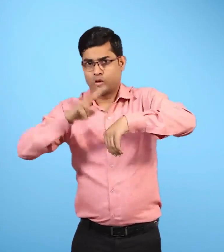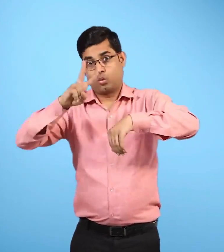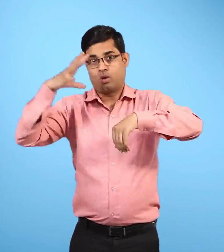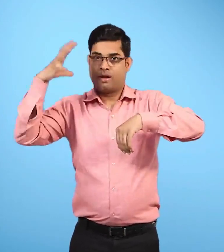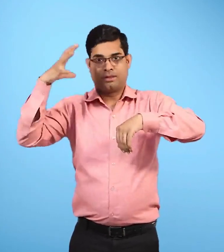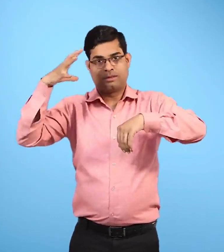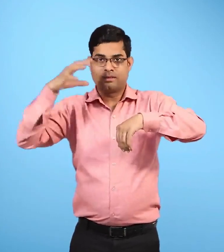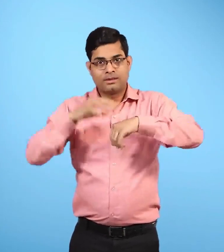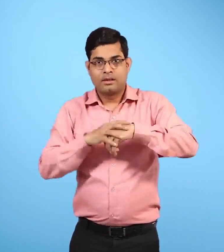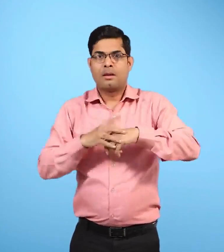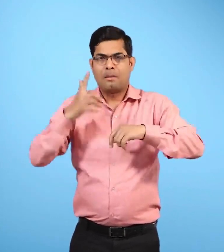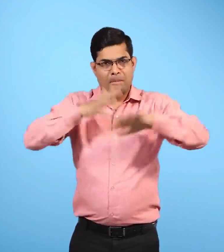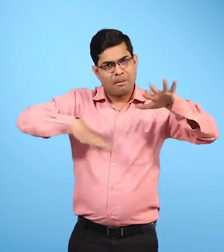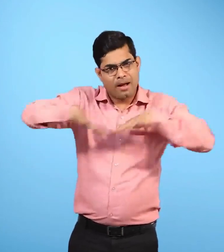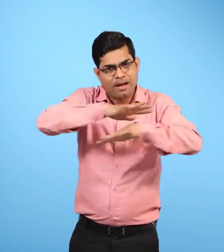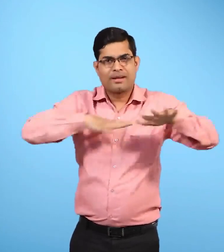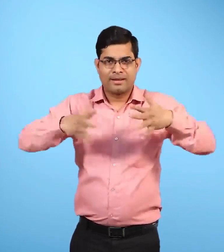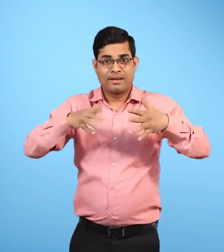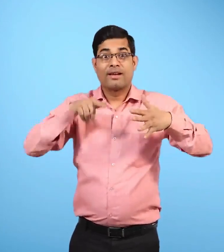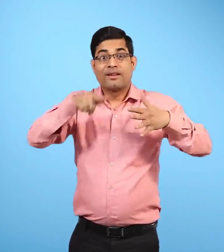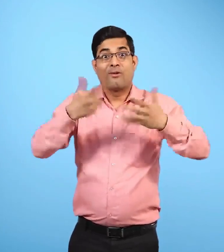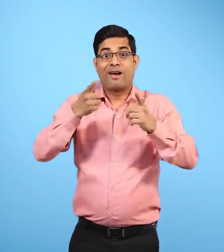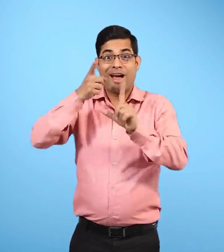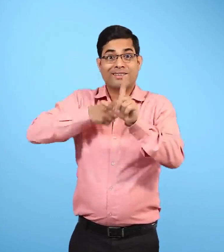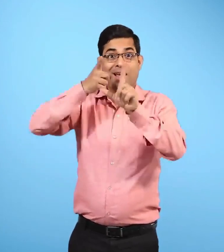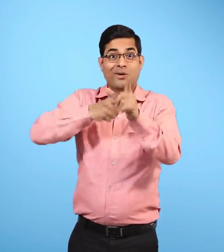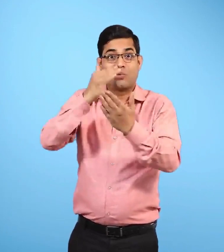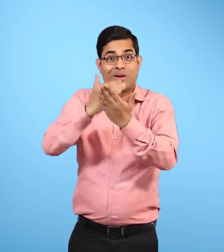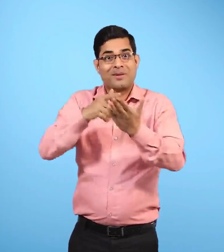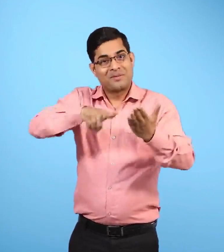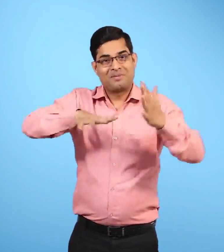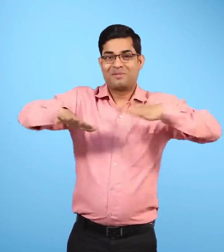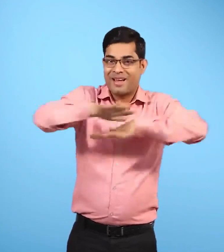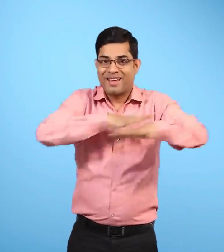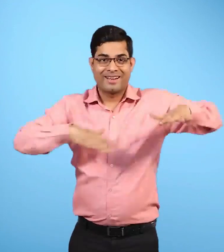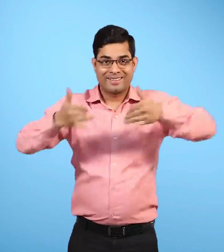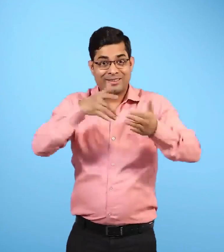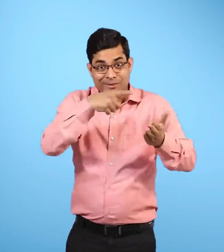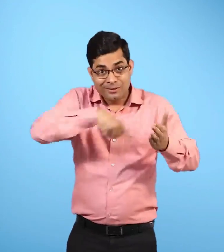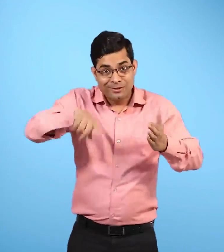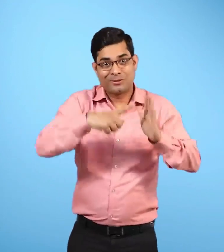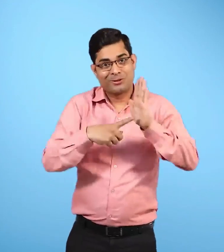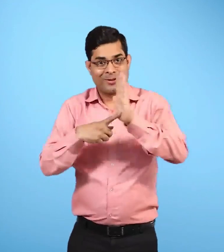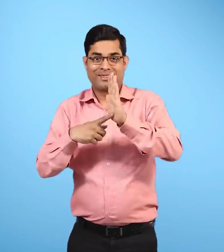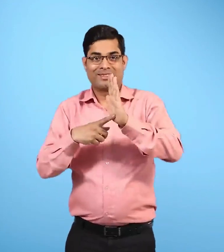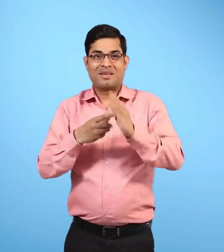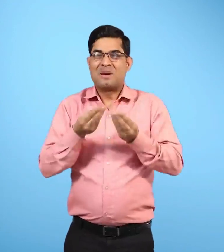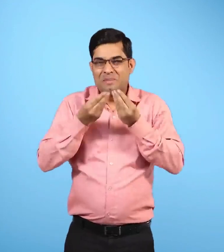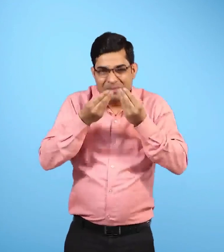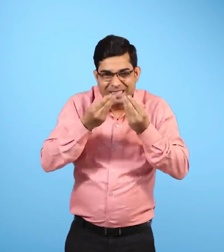o'clock. We'll plan a play for our annual day. Will each one of you please bring